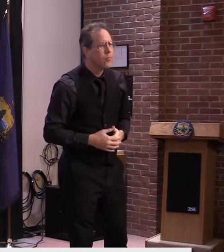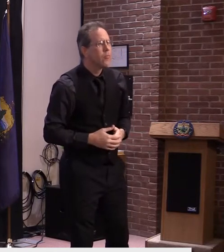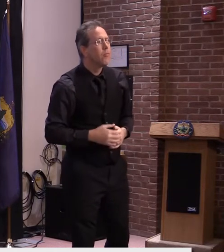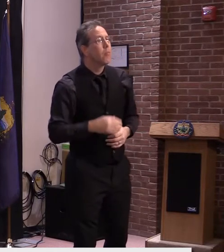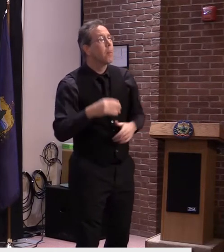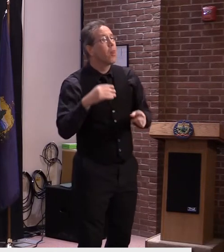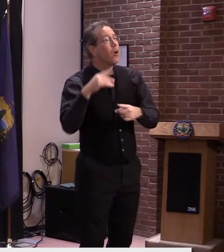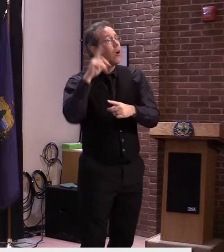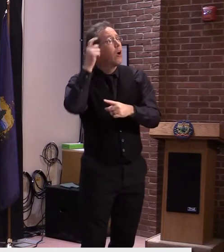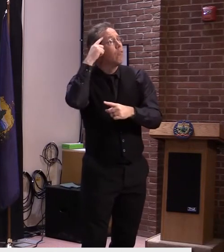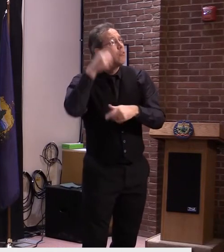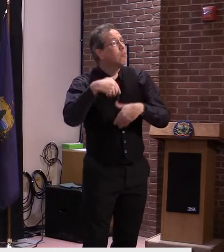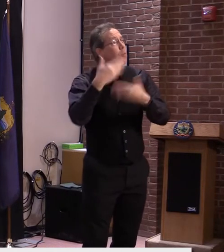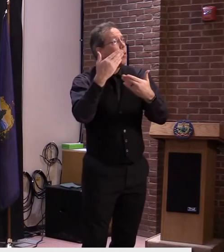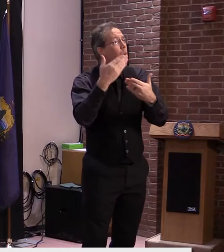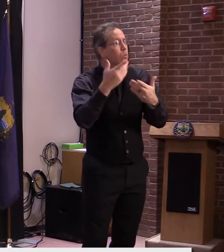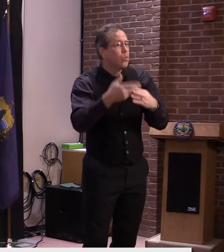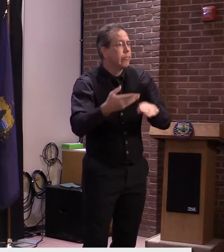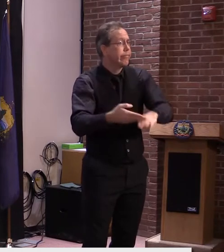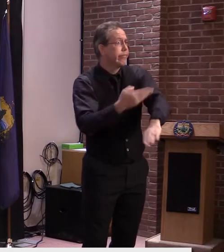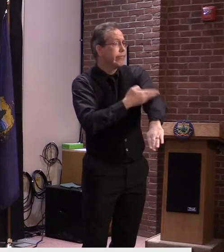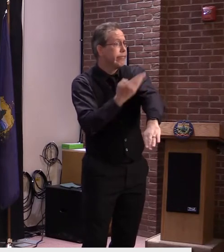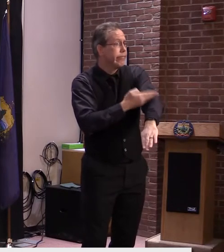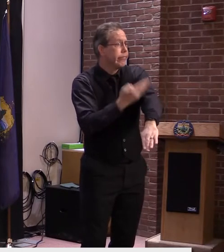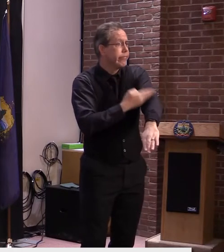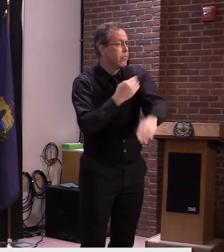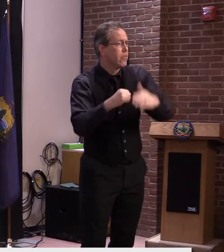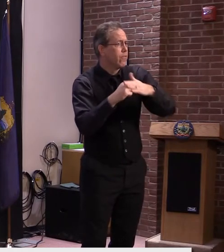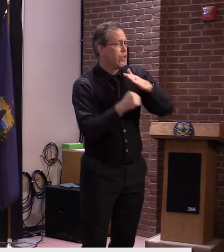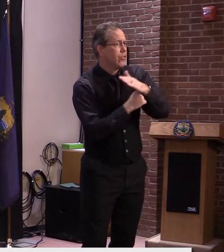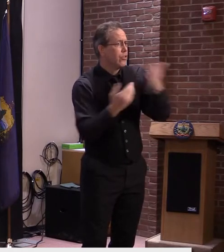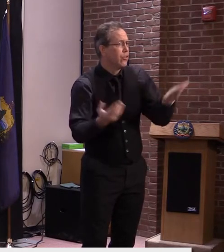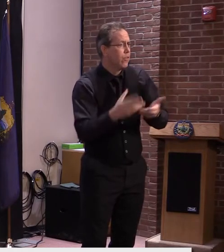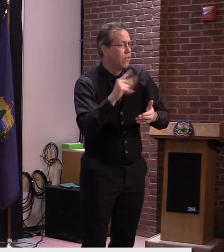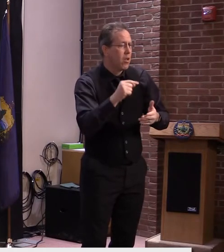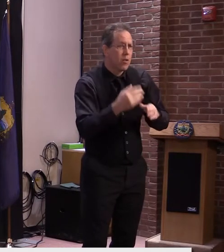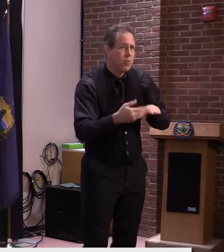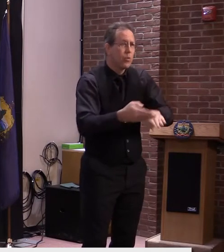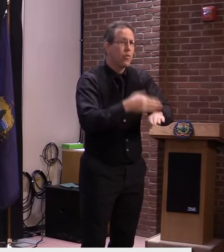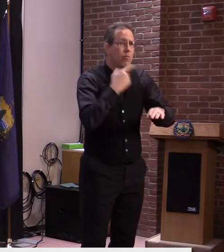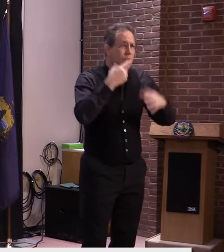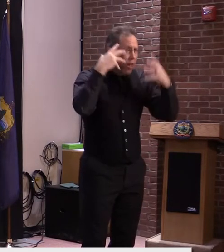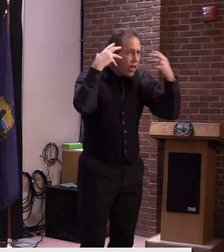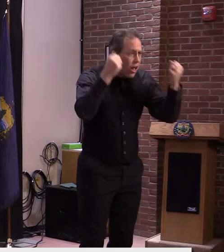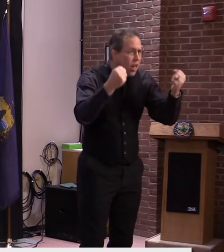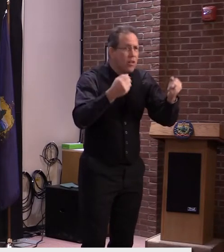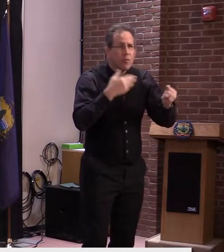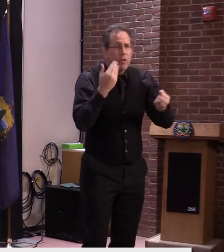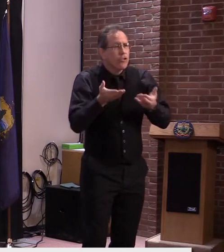and wireless access in Vermont is key for Health and Human Services clients and staff.